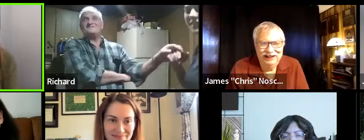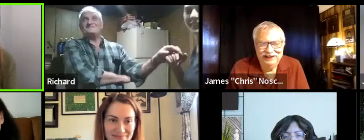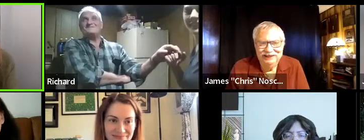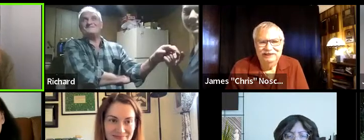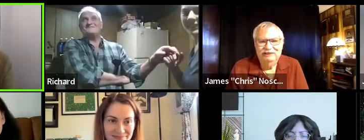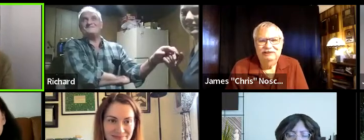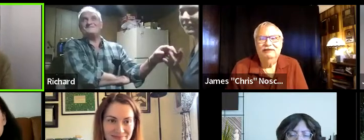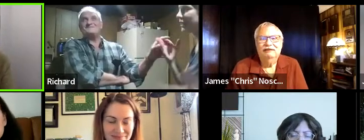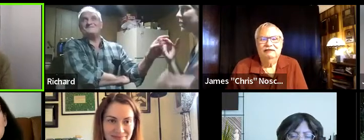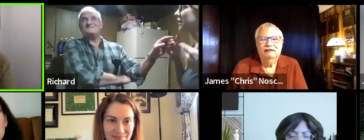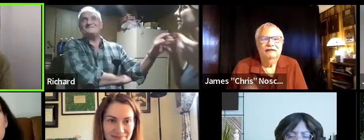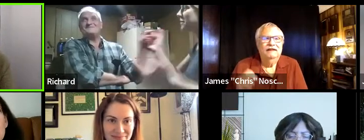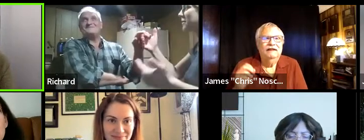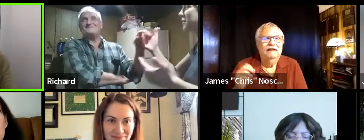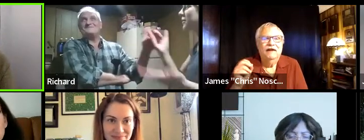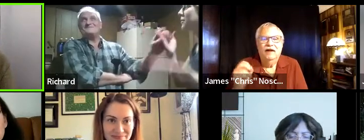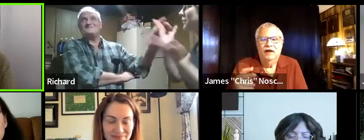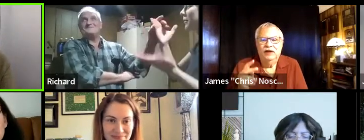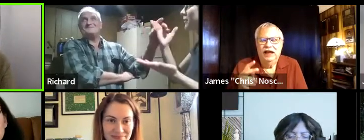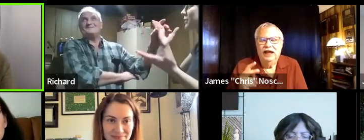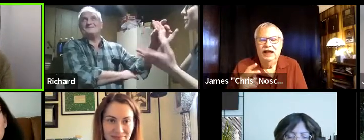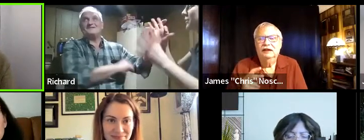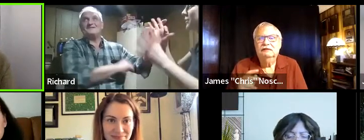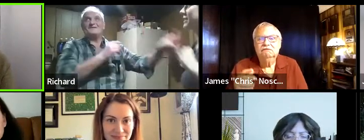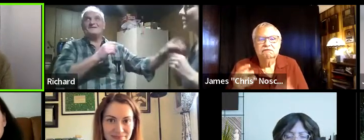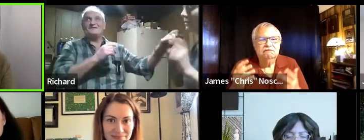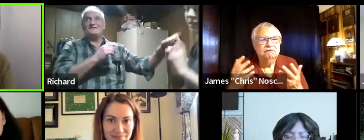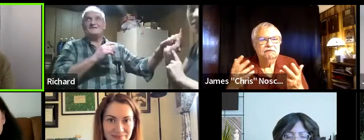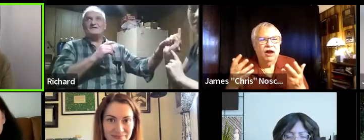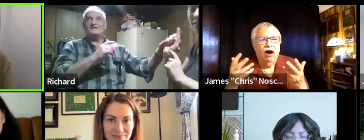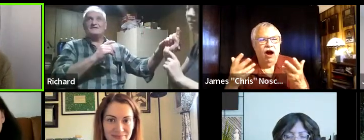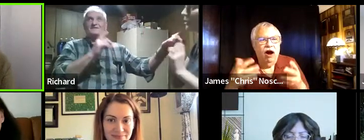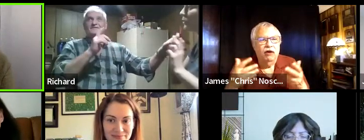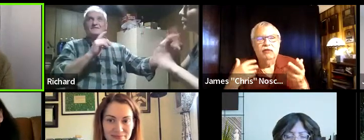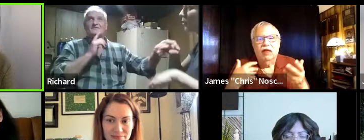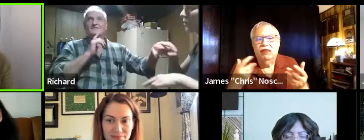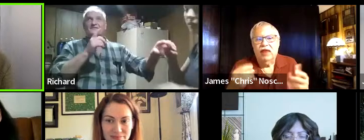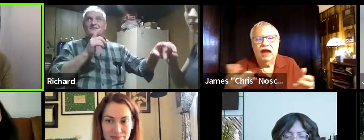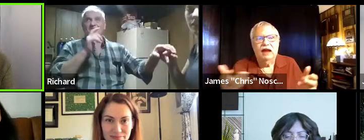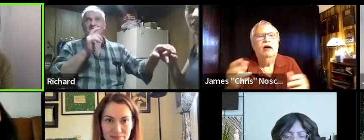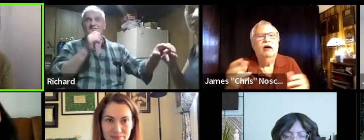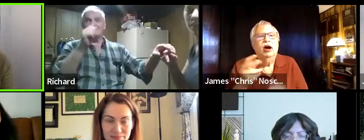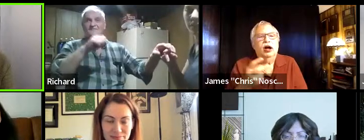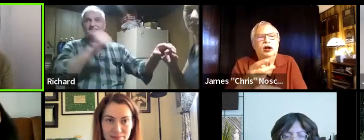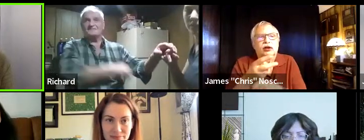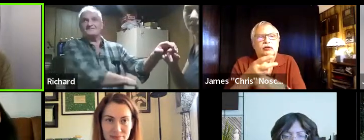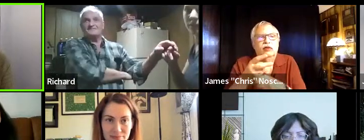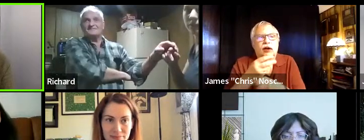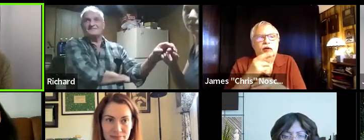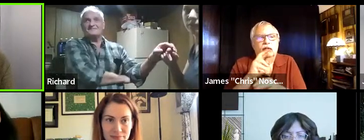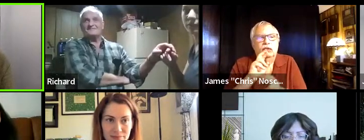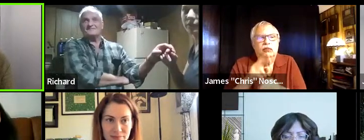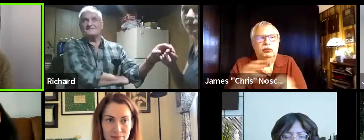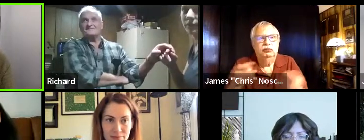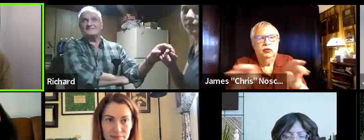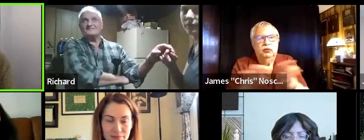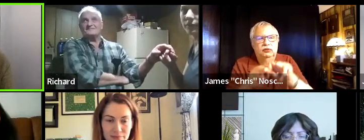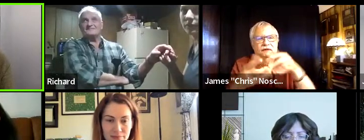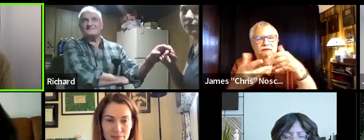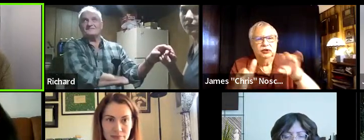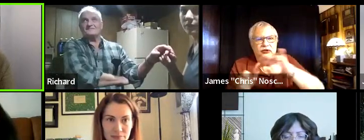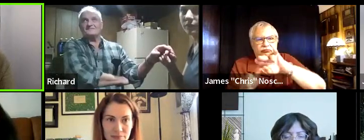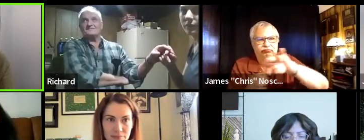Okay. Okay, if there are no